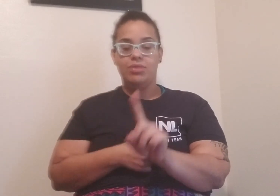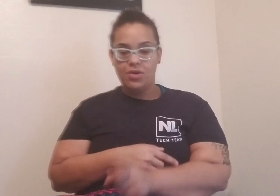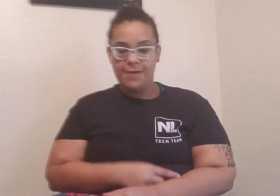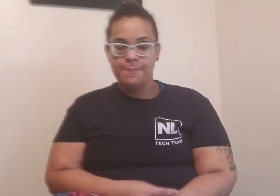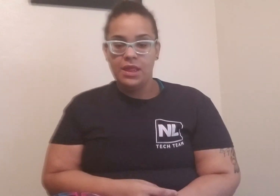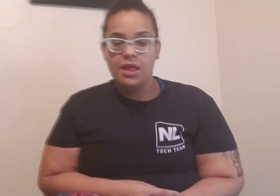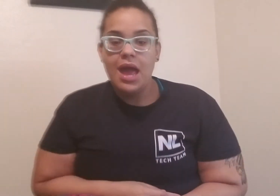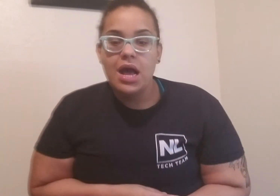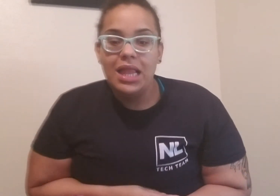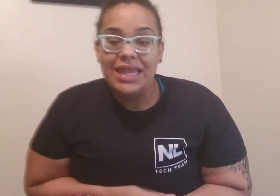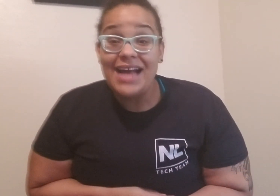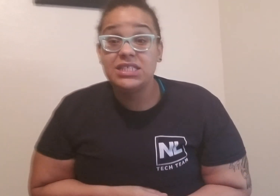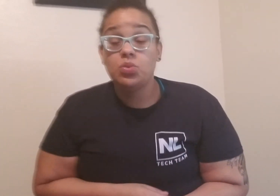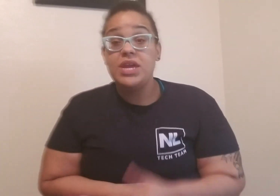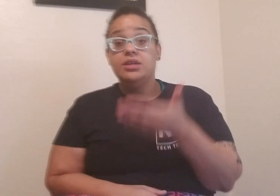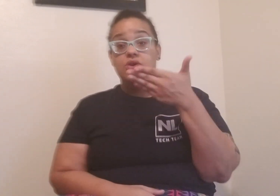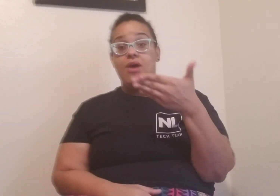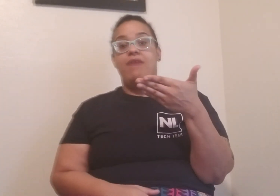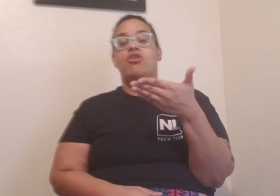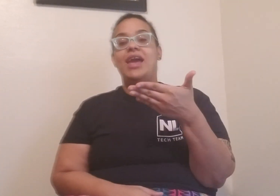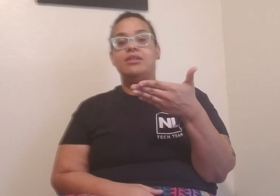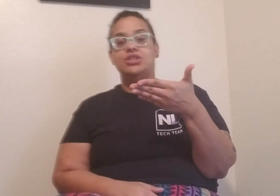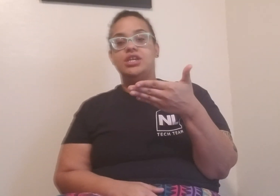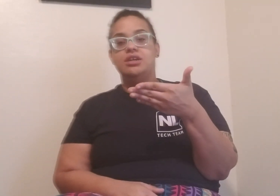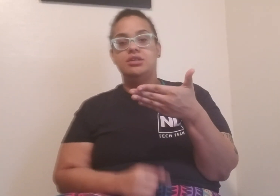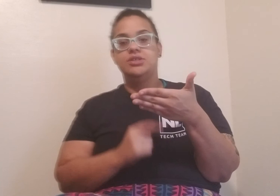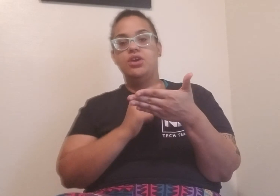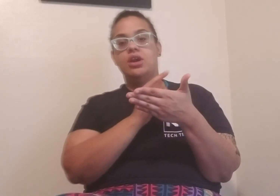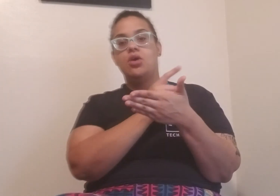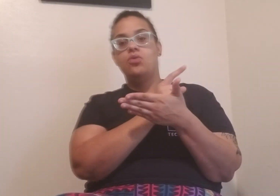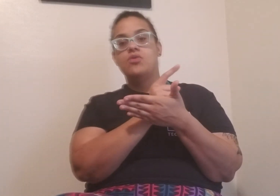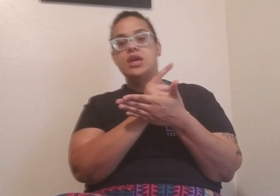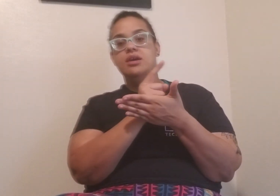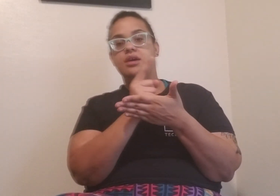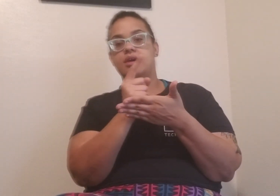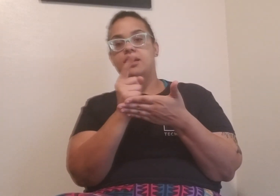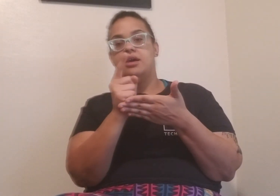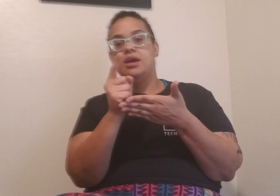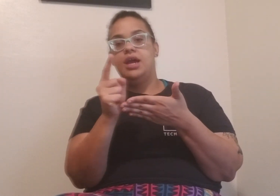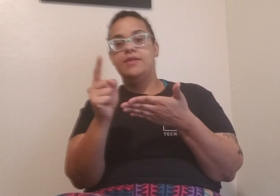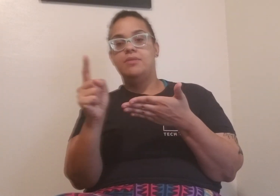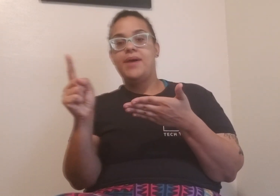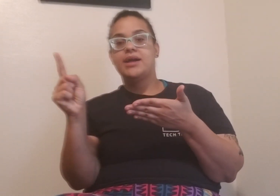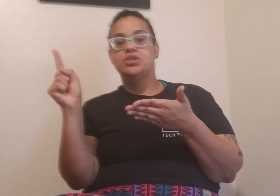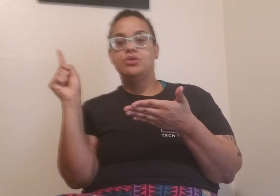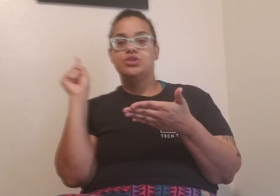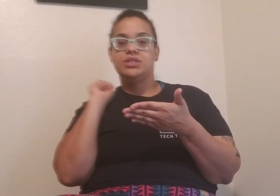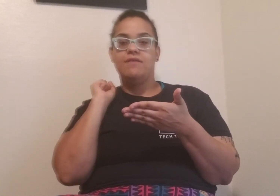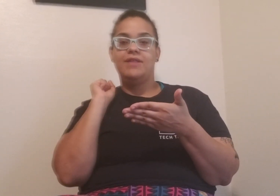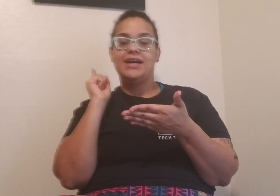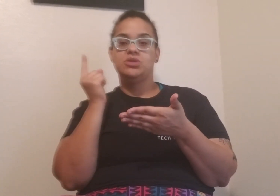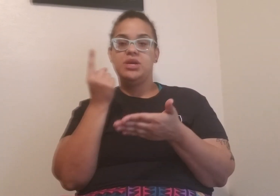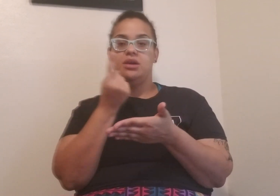okay? Last week, so you have your calendar. So you're gonna go week and then back towards yourself. Last week,